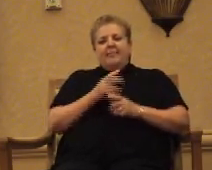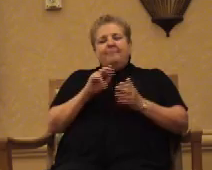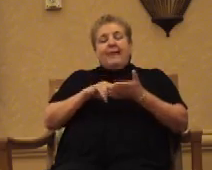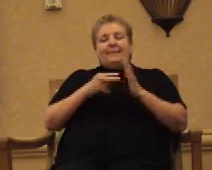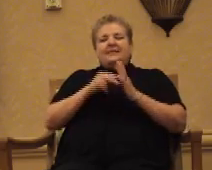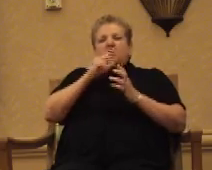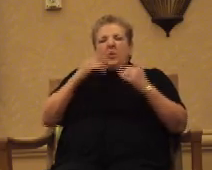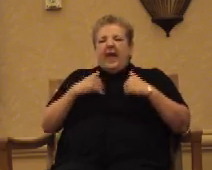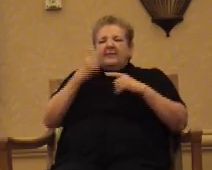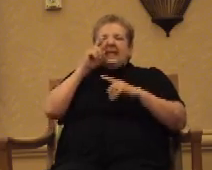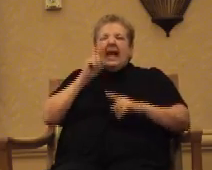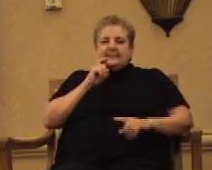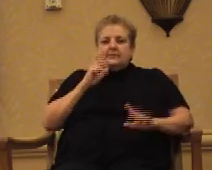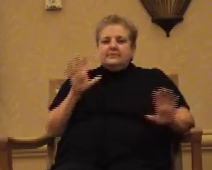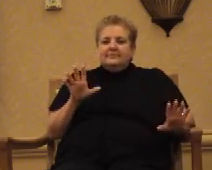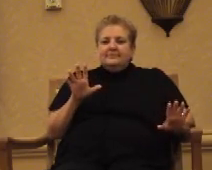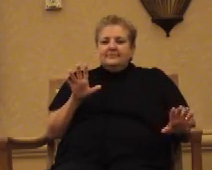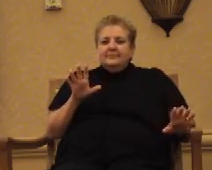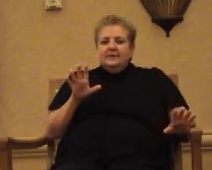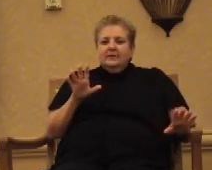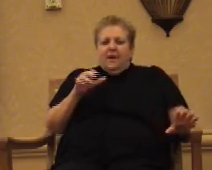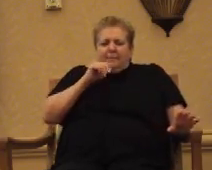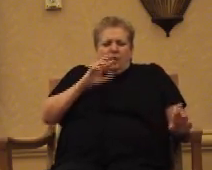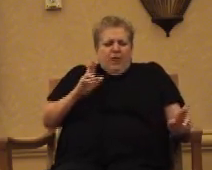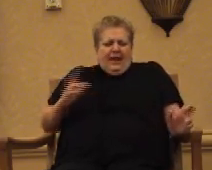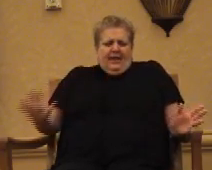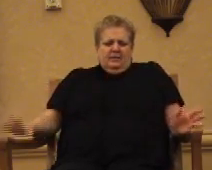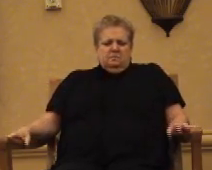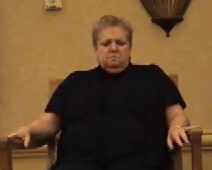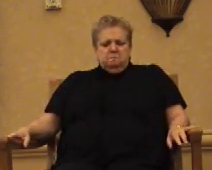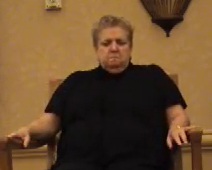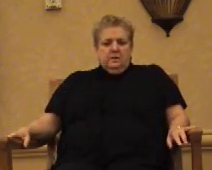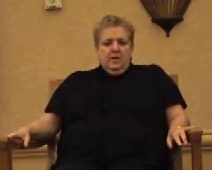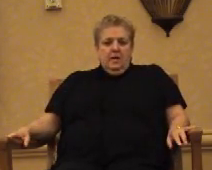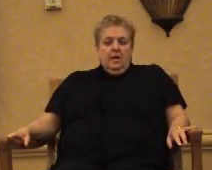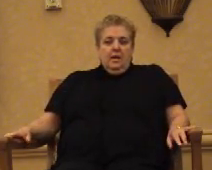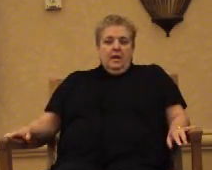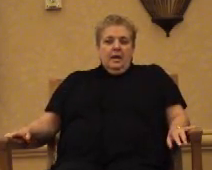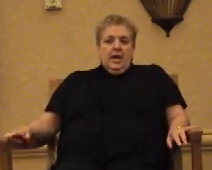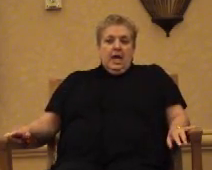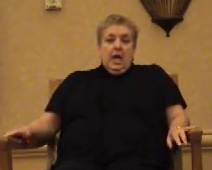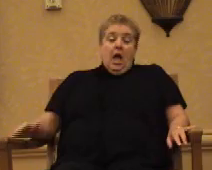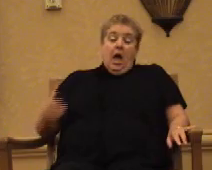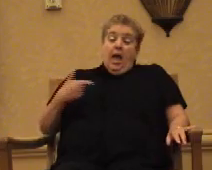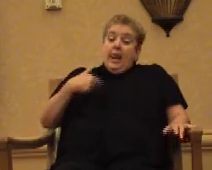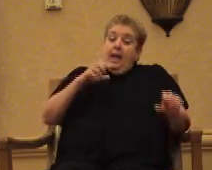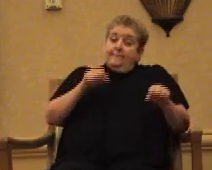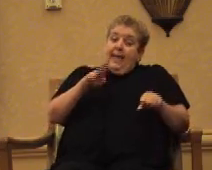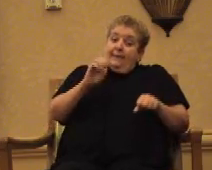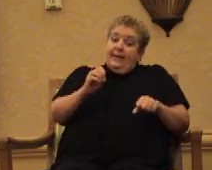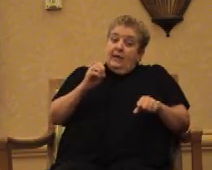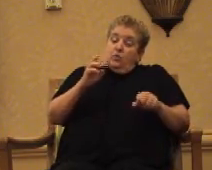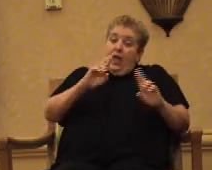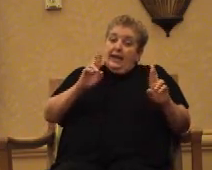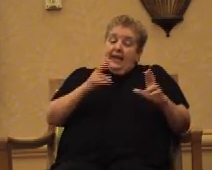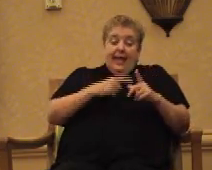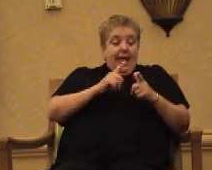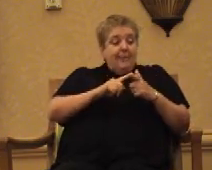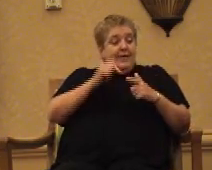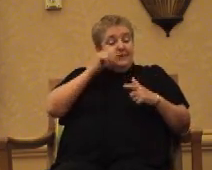what you're saying, and I'm kind of ready, you know. And sponsors may interfere with that. And a woman strolls into my travel agency where I'm working